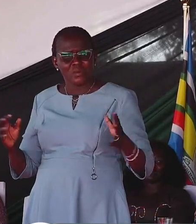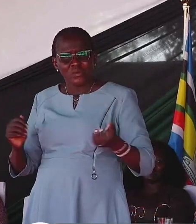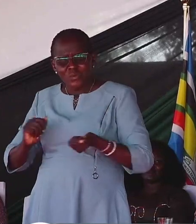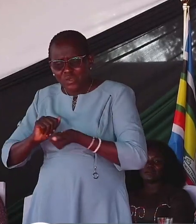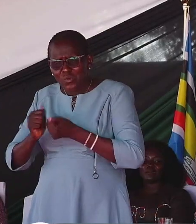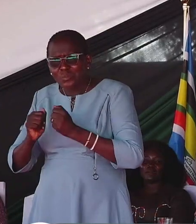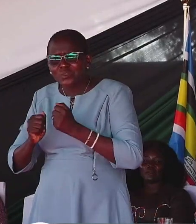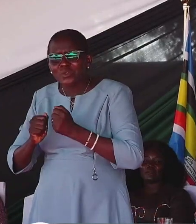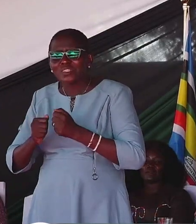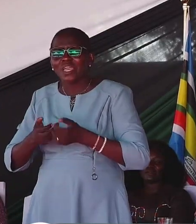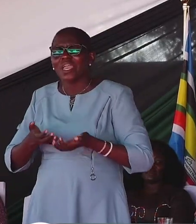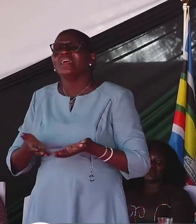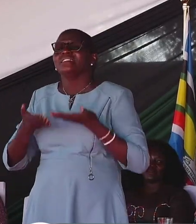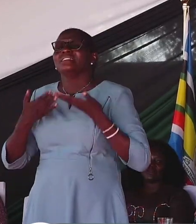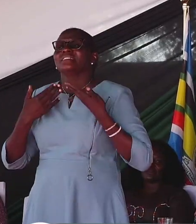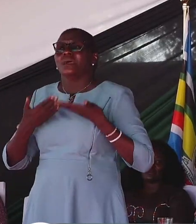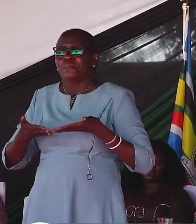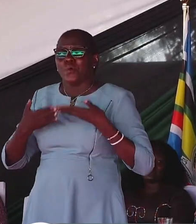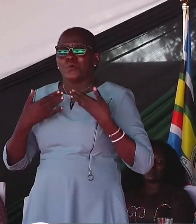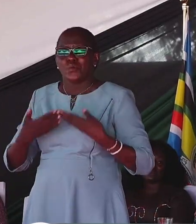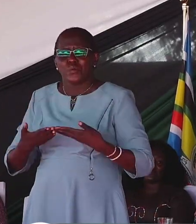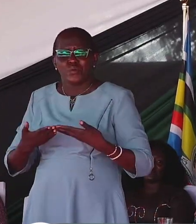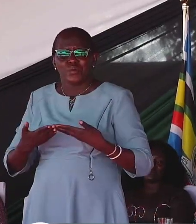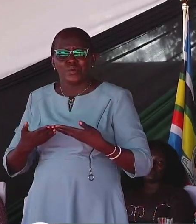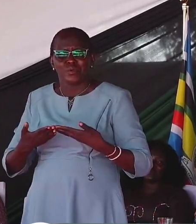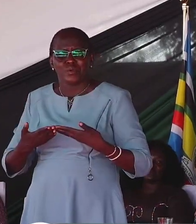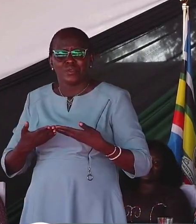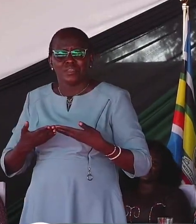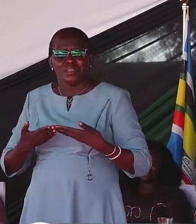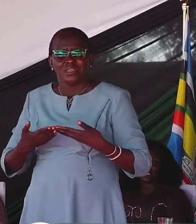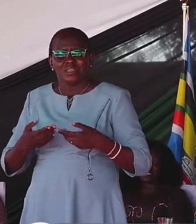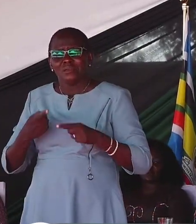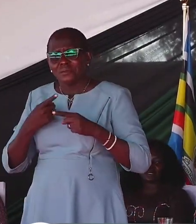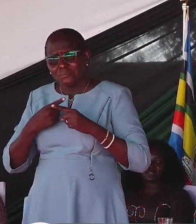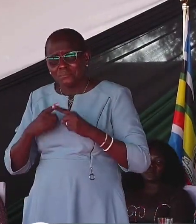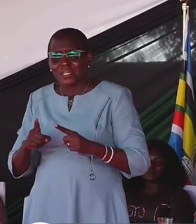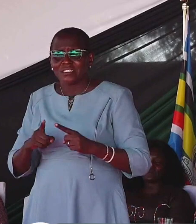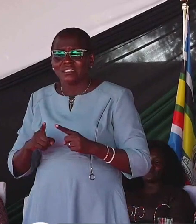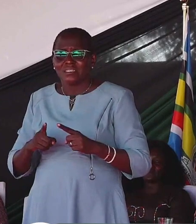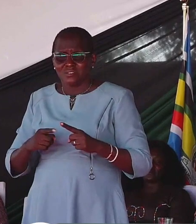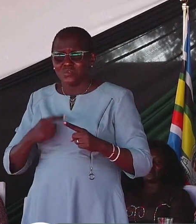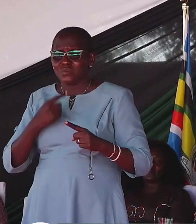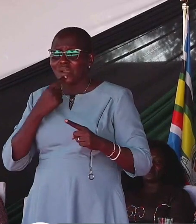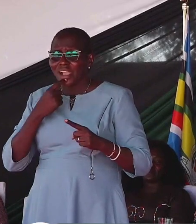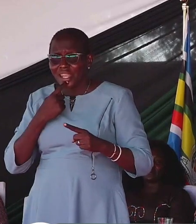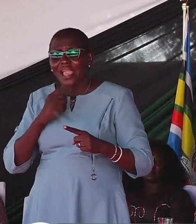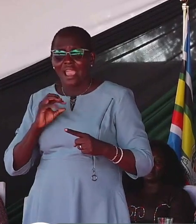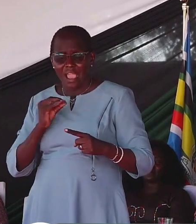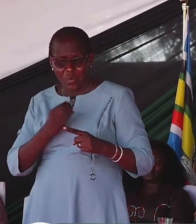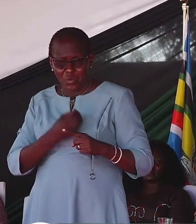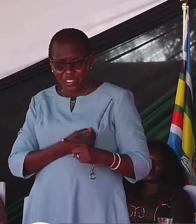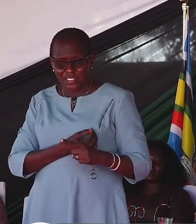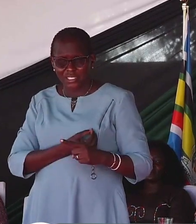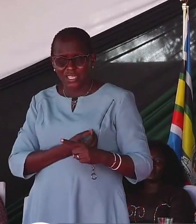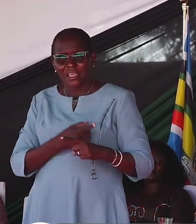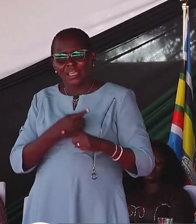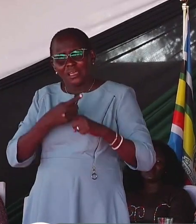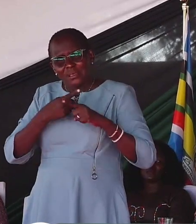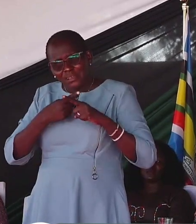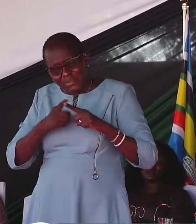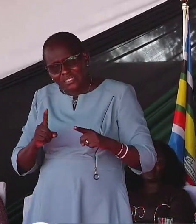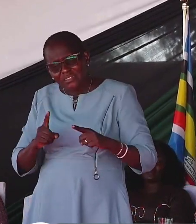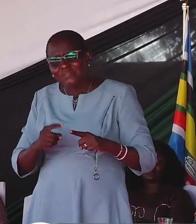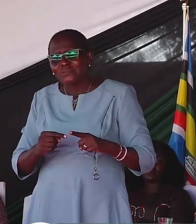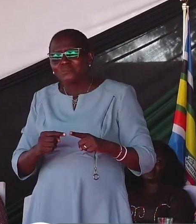Samburu, they say it's theirs, and we are on this side saying it's ours. But because it was called Lake